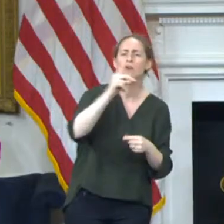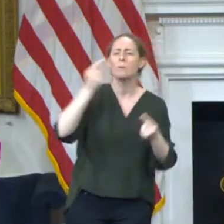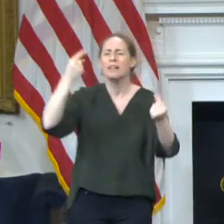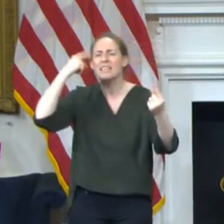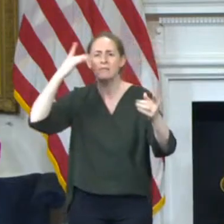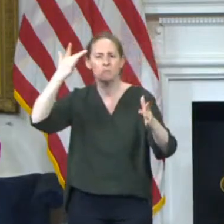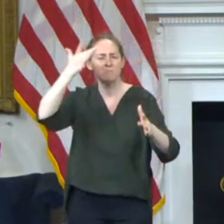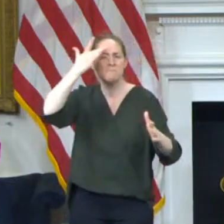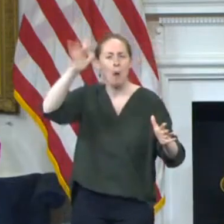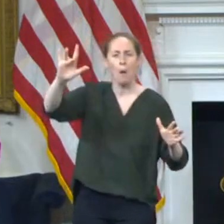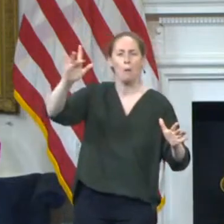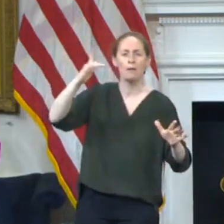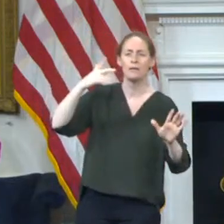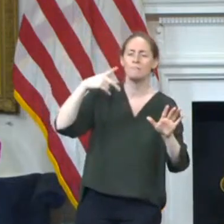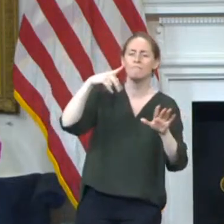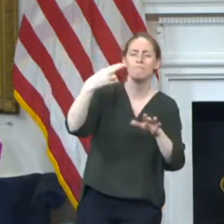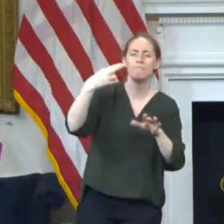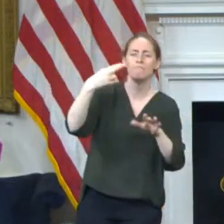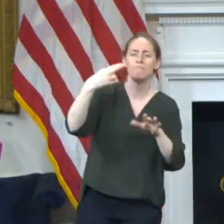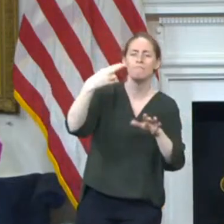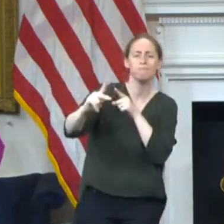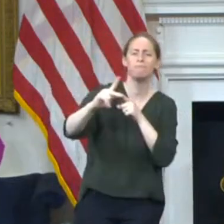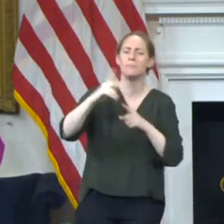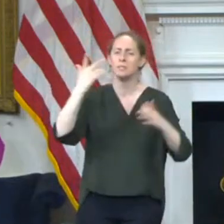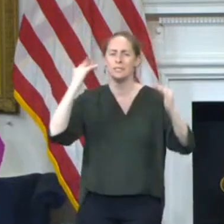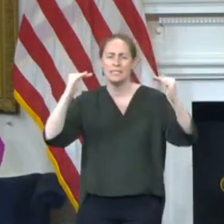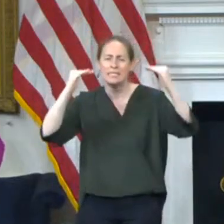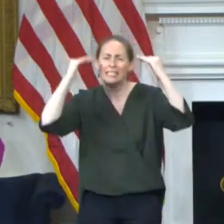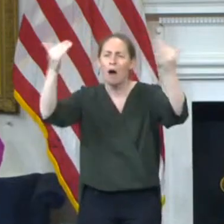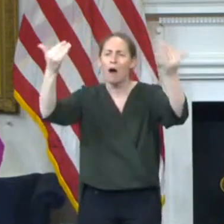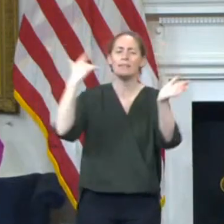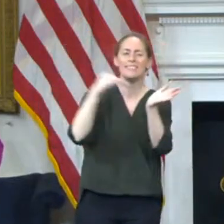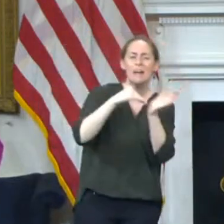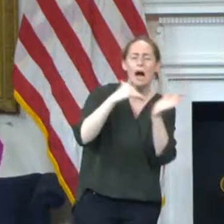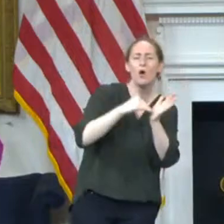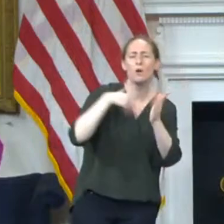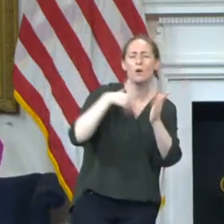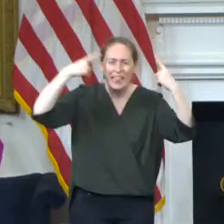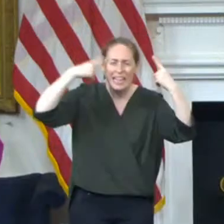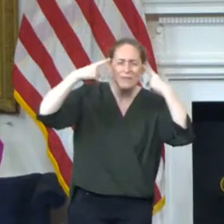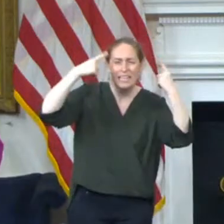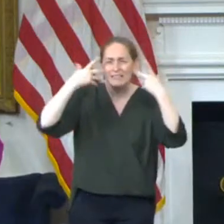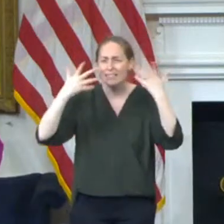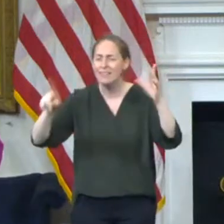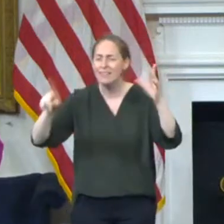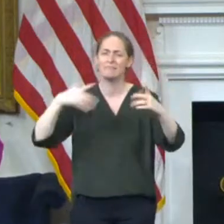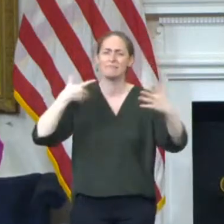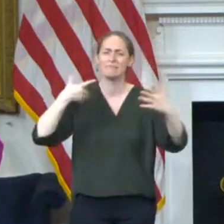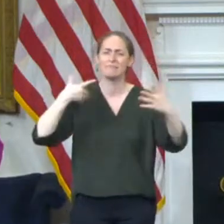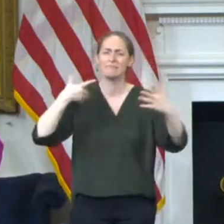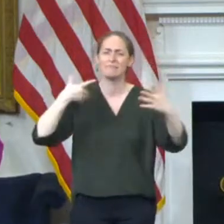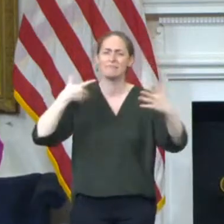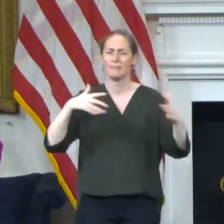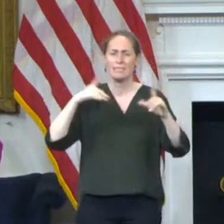from some of the smartest public health professionals and scientists and doctors.